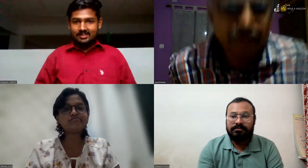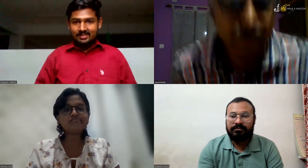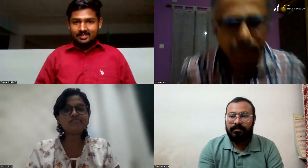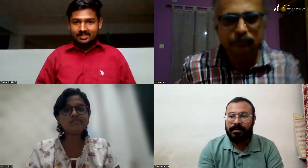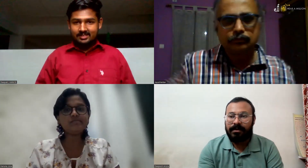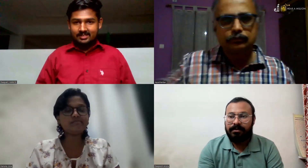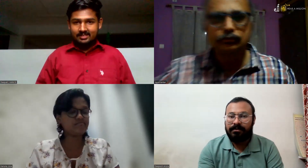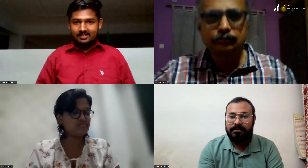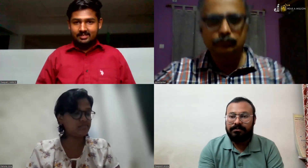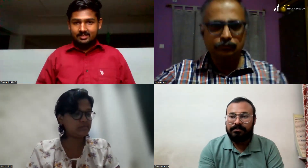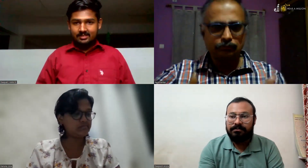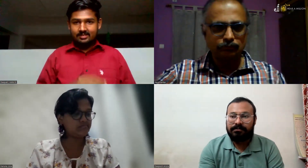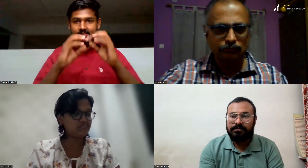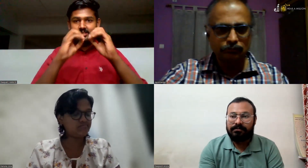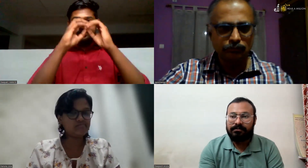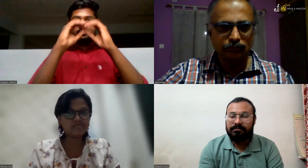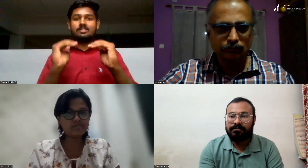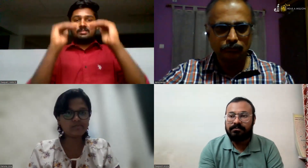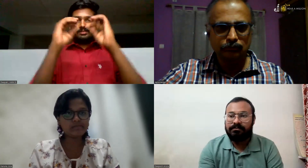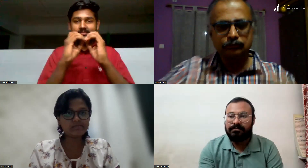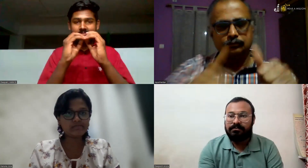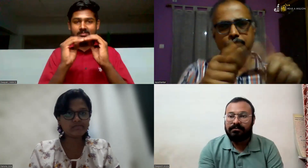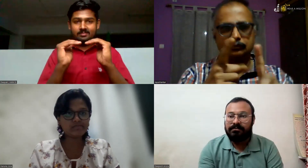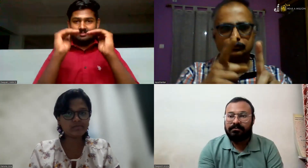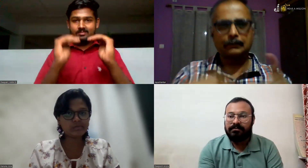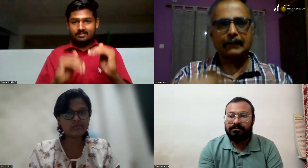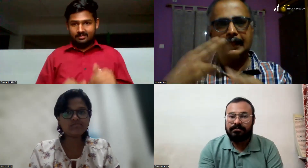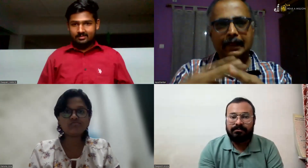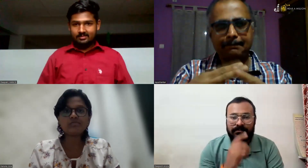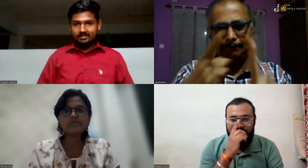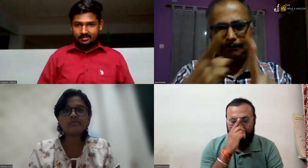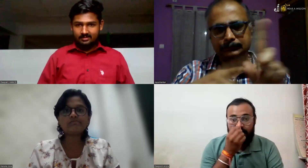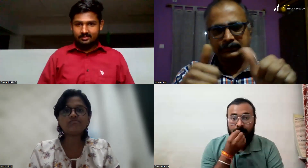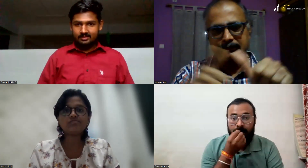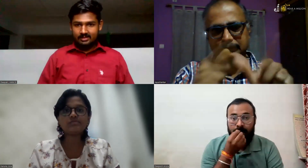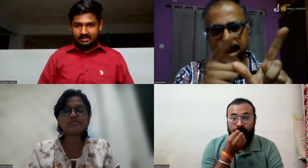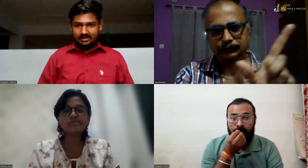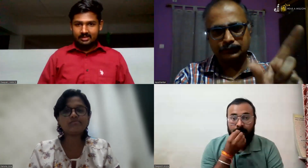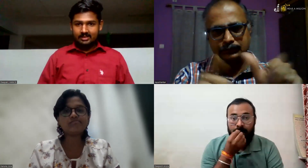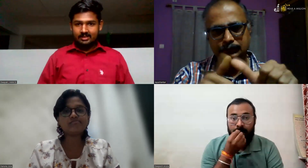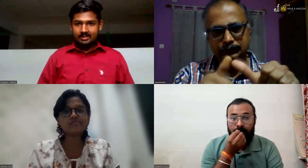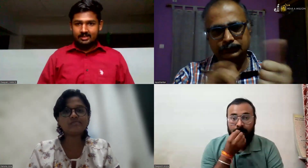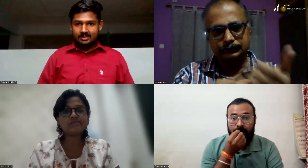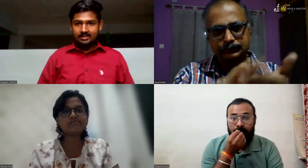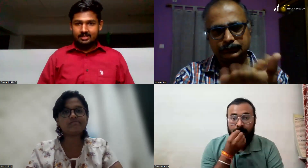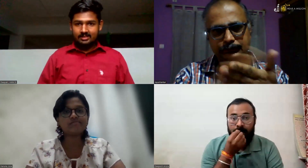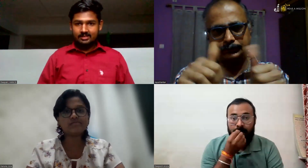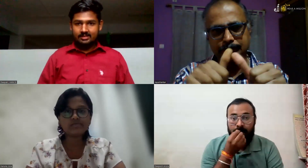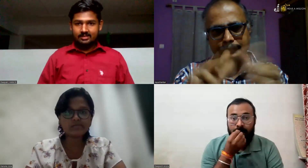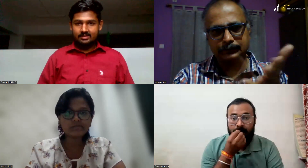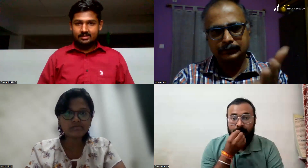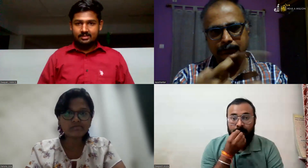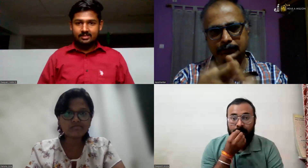you to settle down your camera a bit? Or you can sign your name a bit